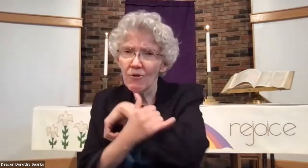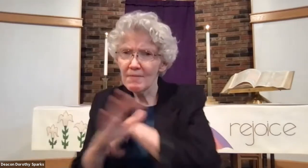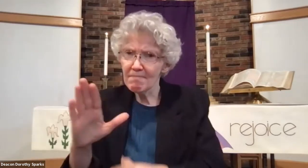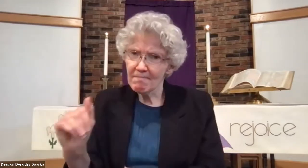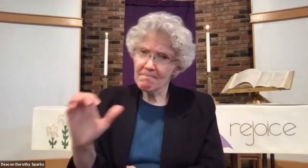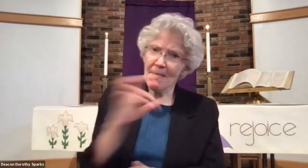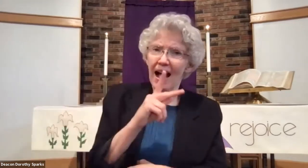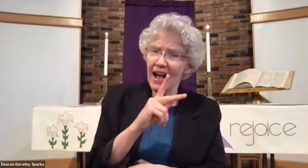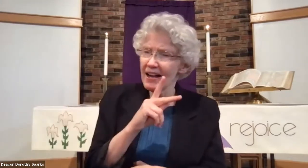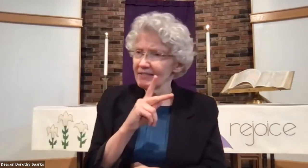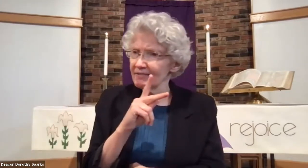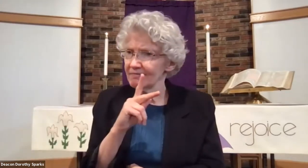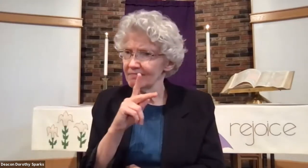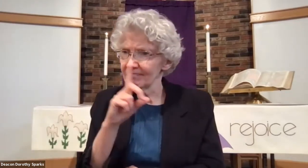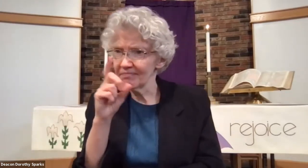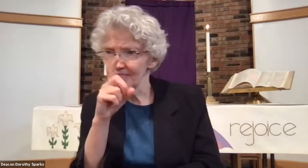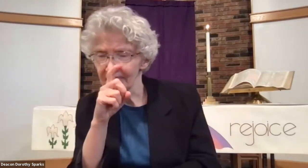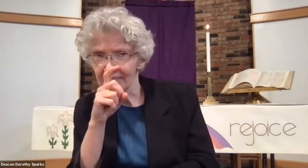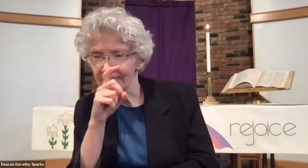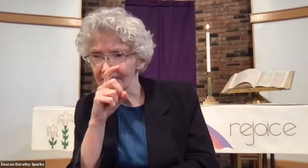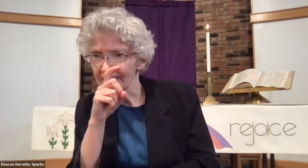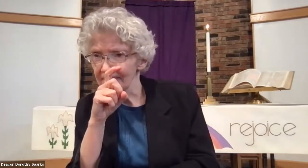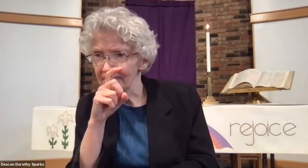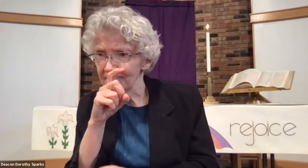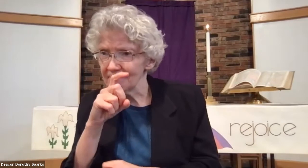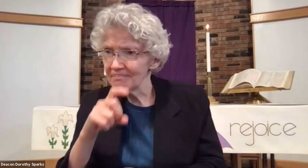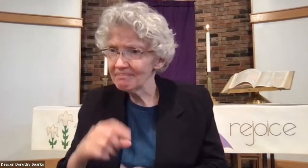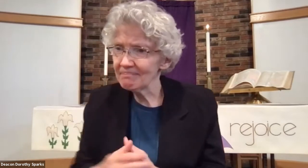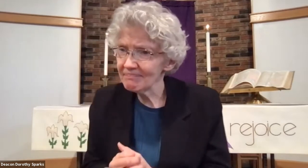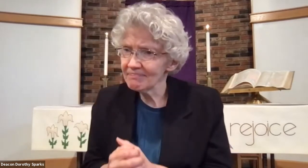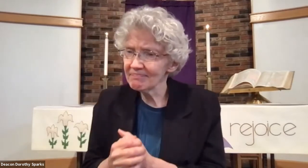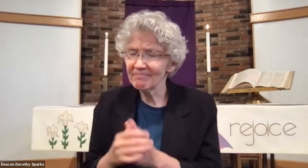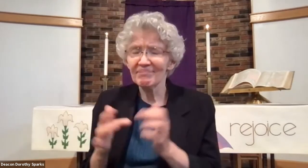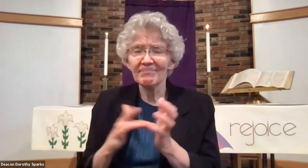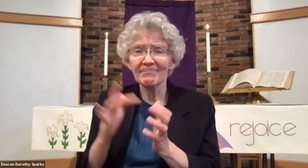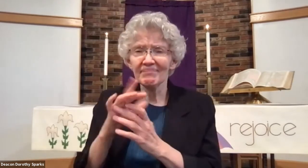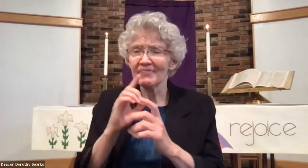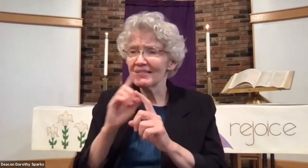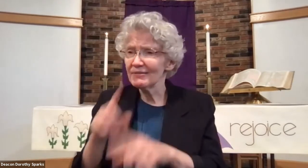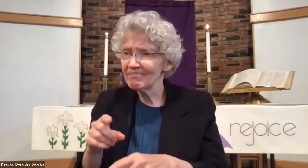Israel its own king again?'